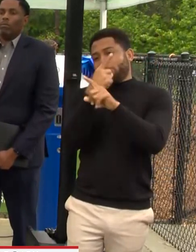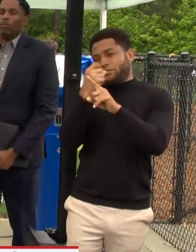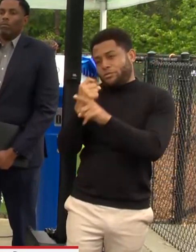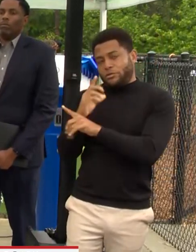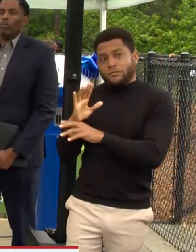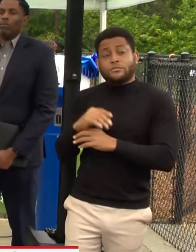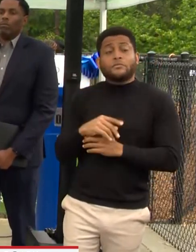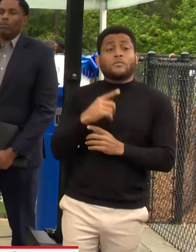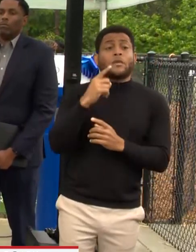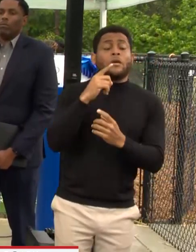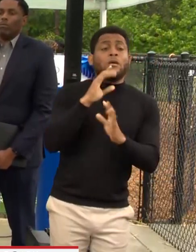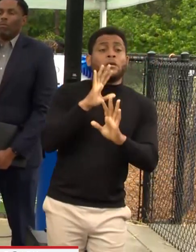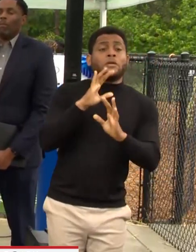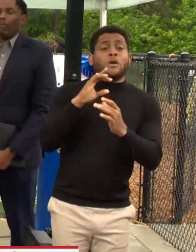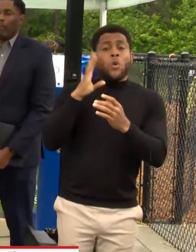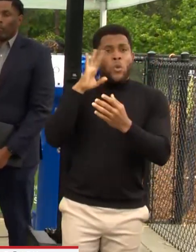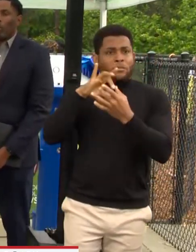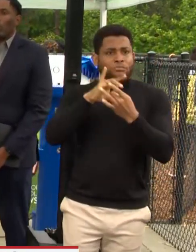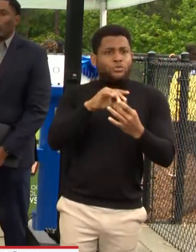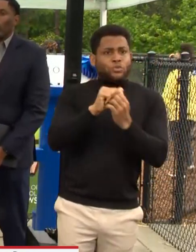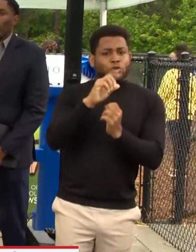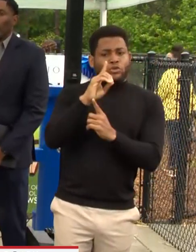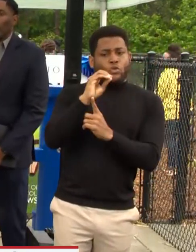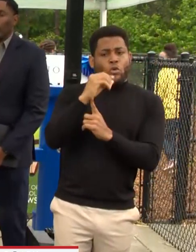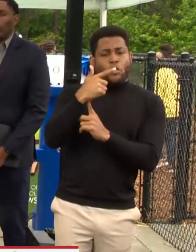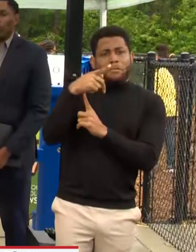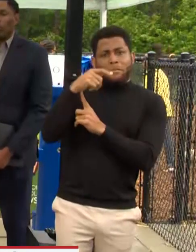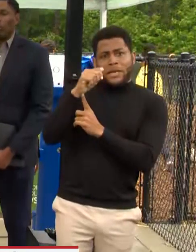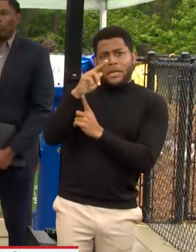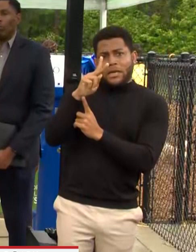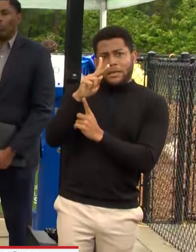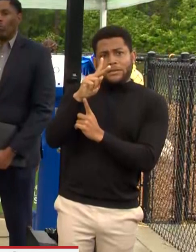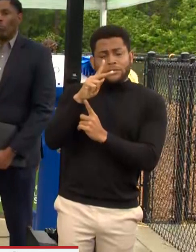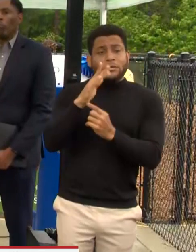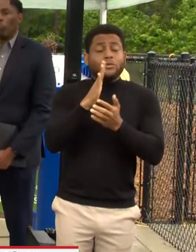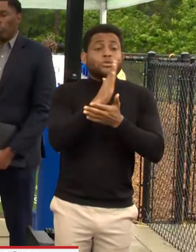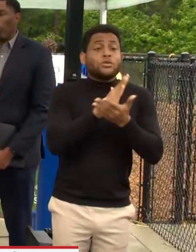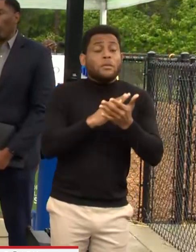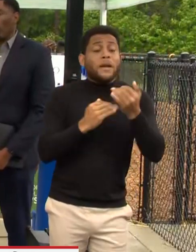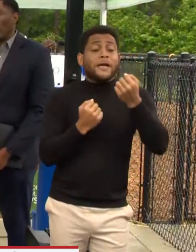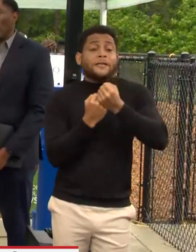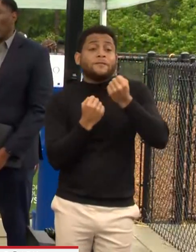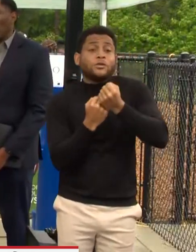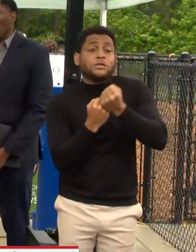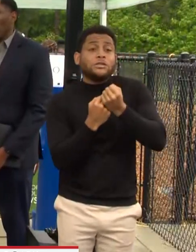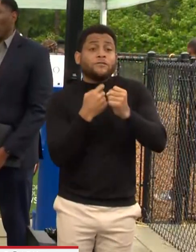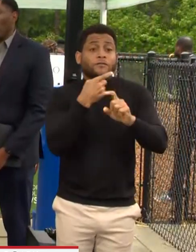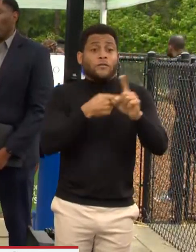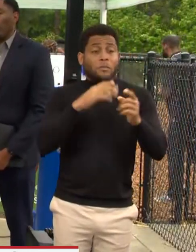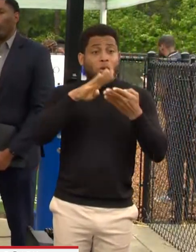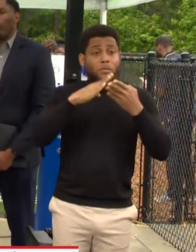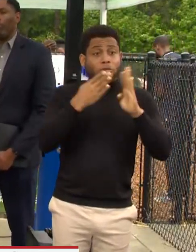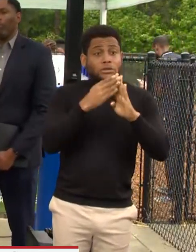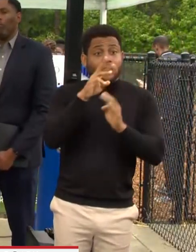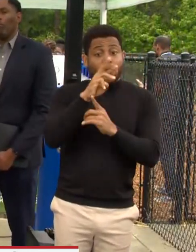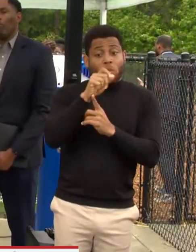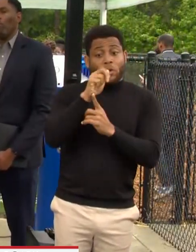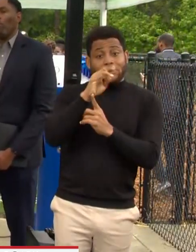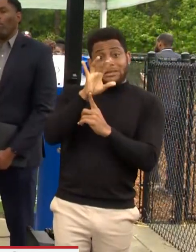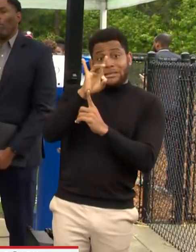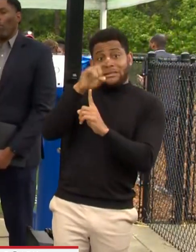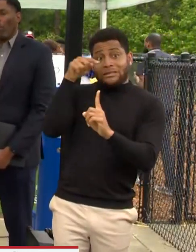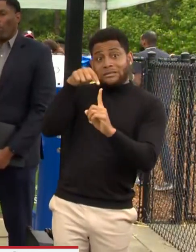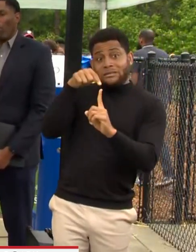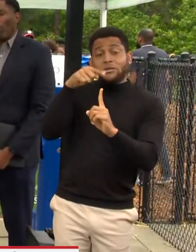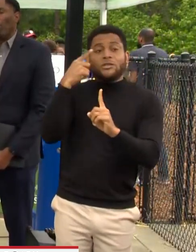wanted to loop back to other dog parks. There was some community advocacy in Ward 8 for a dog park a few years ago as well. I thought I heard Mr. Hunter